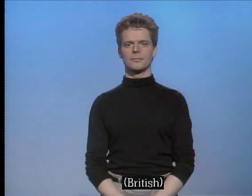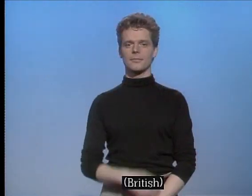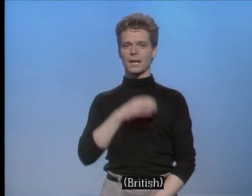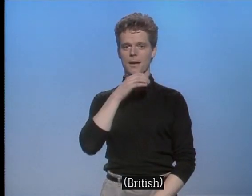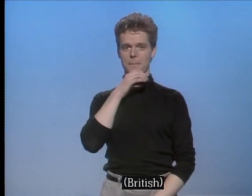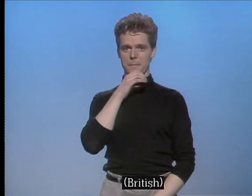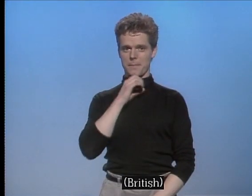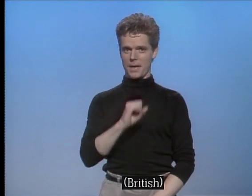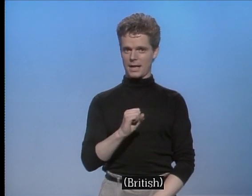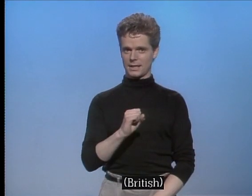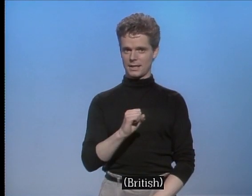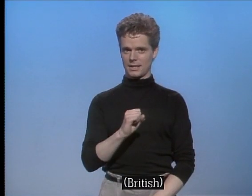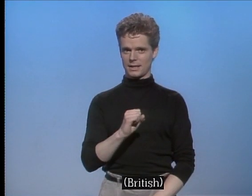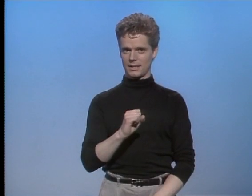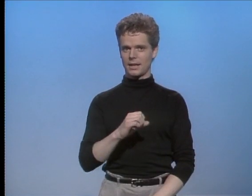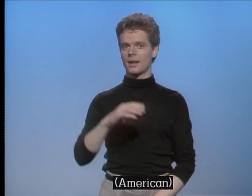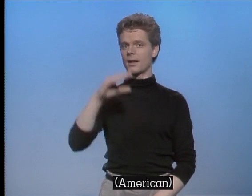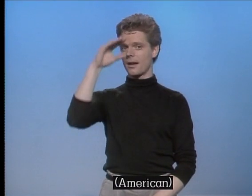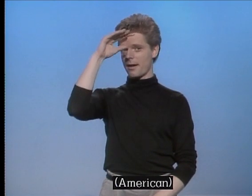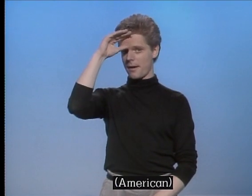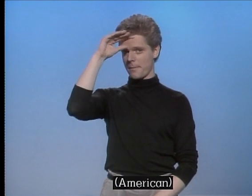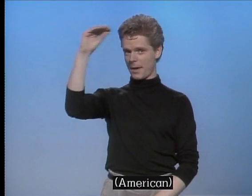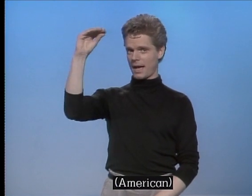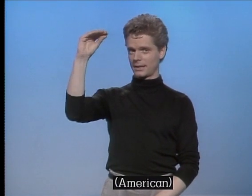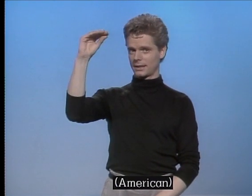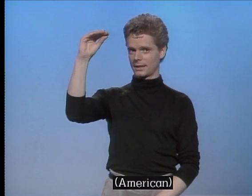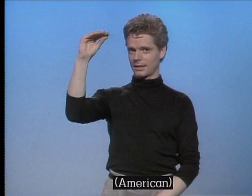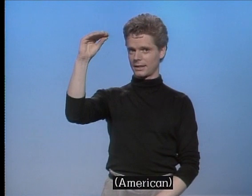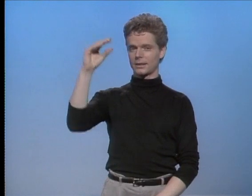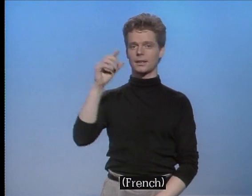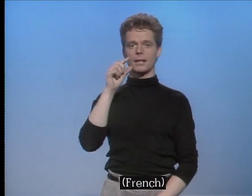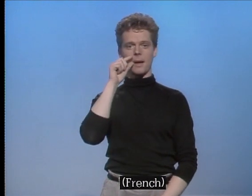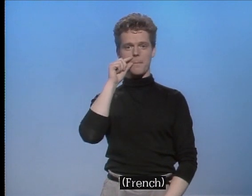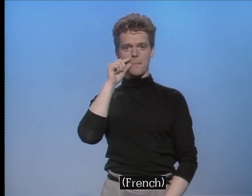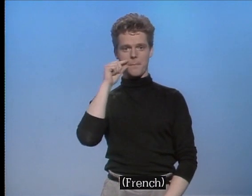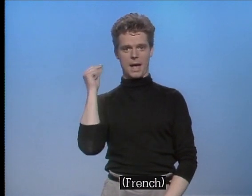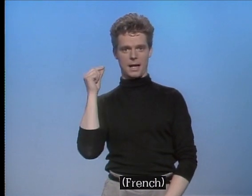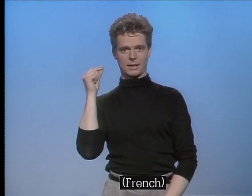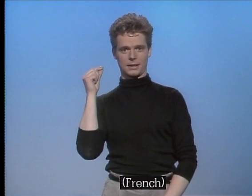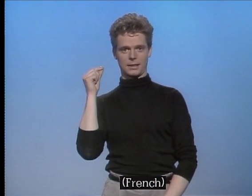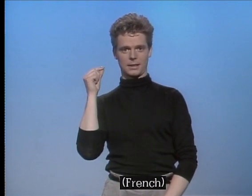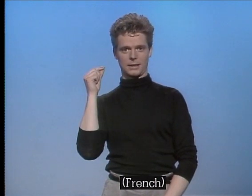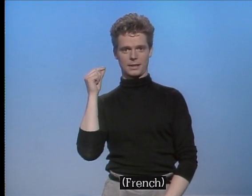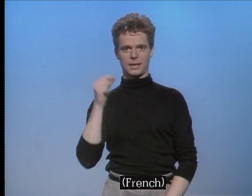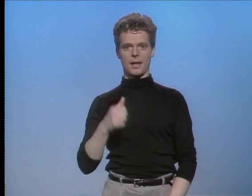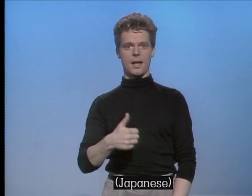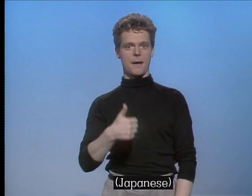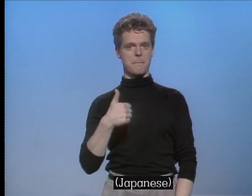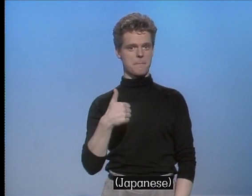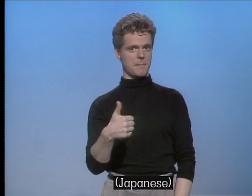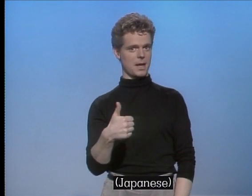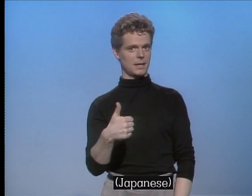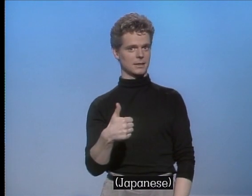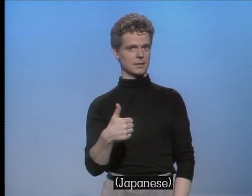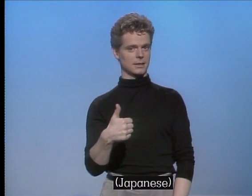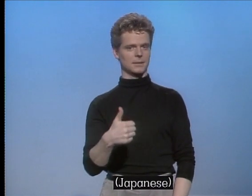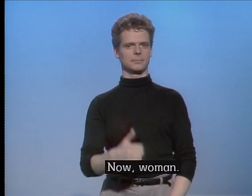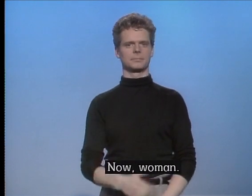man. British, American, French, Japanese.